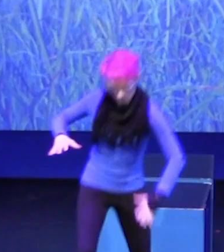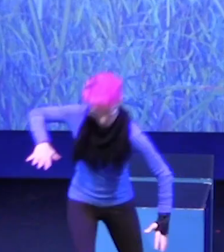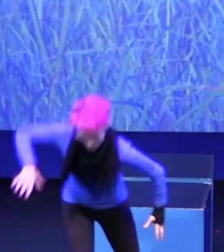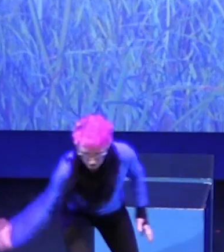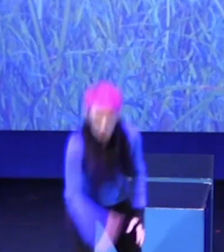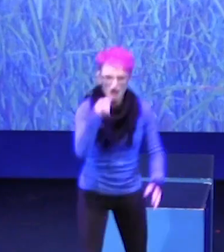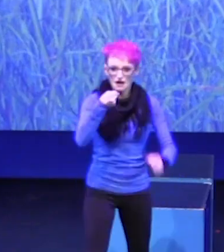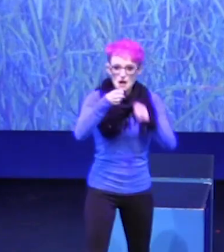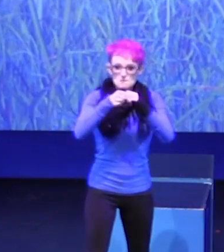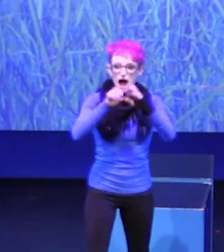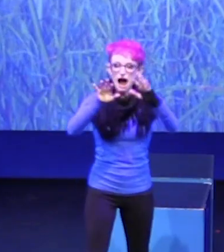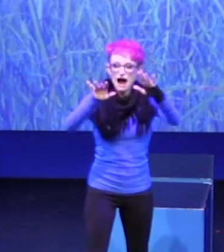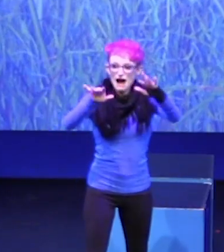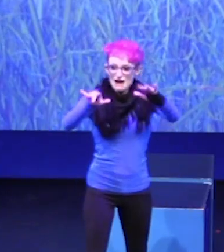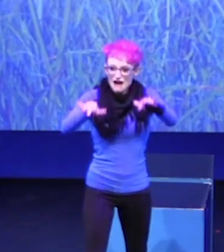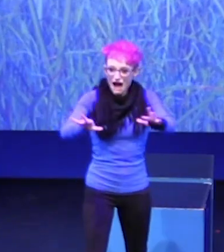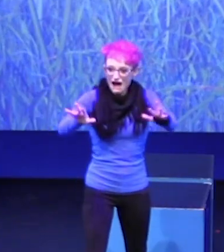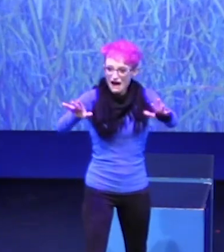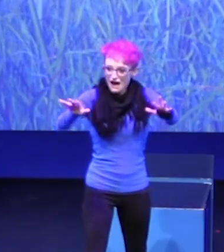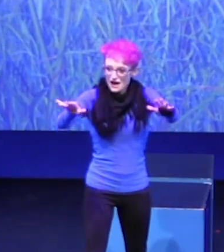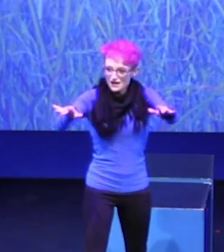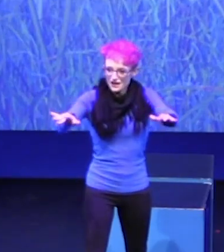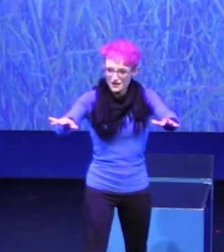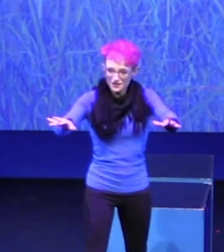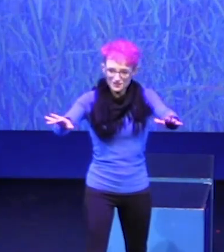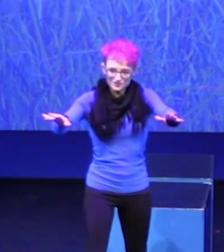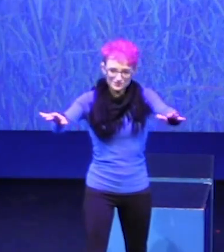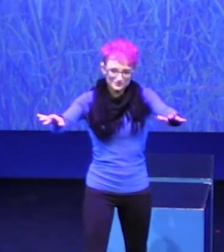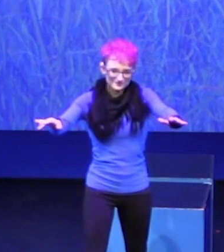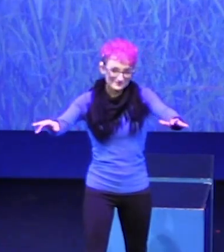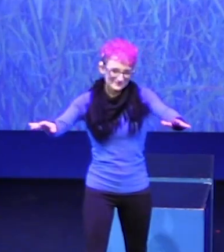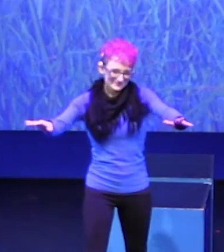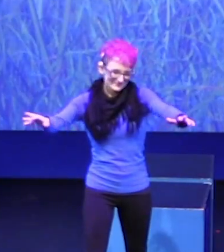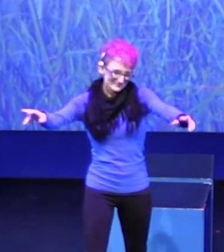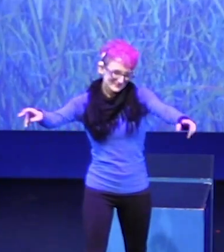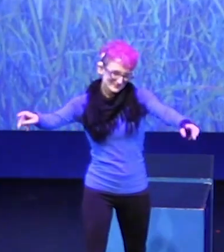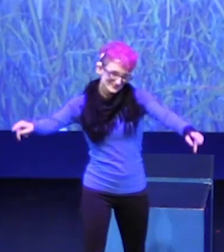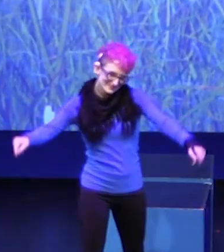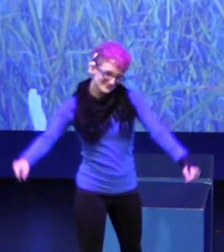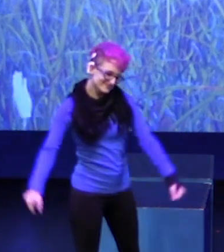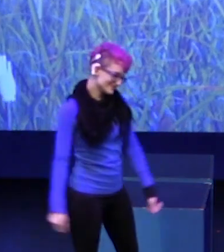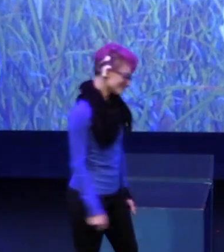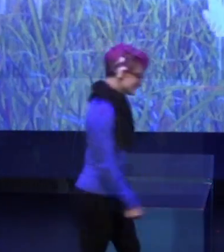A hand descends, grabbing the trembling stem, and a million seeds escape his grasp.